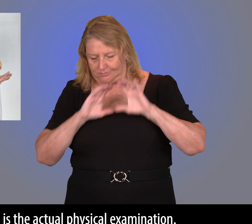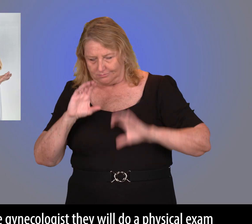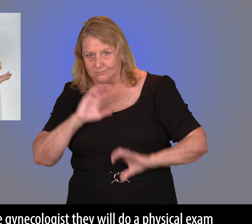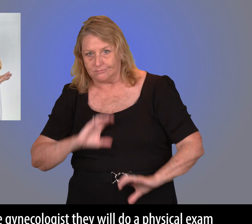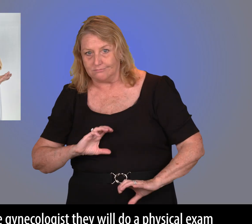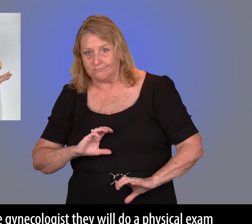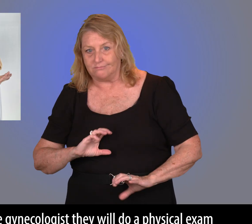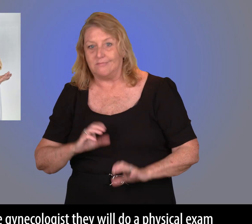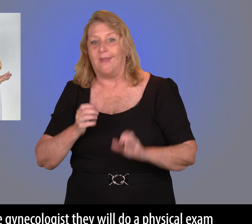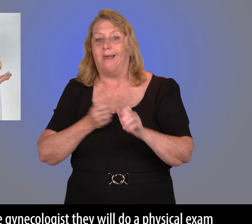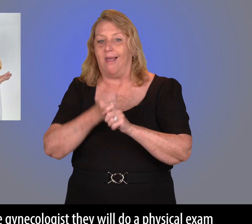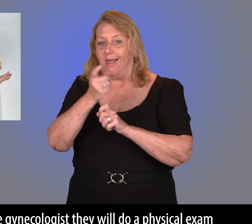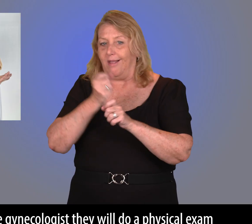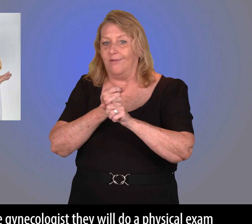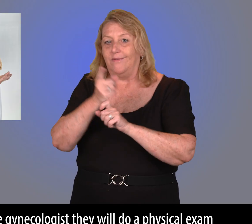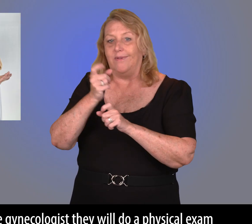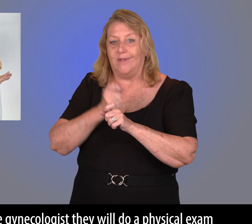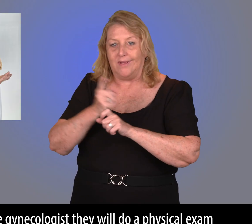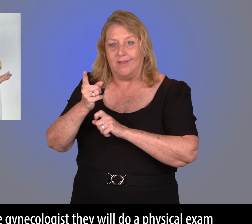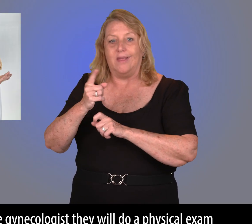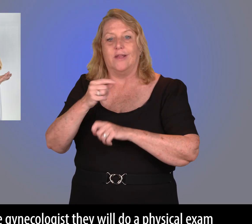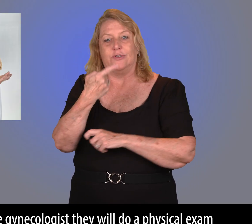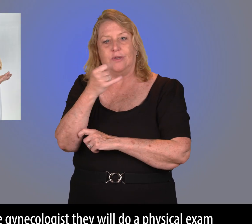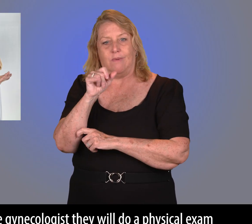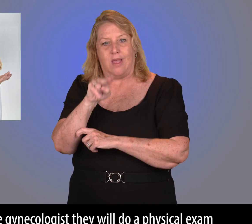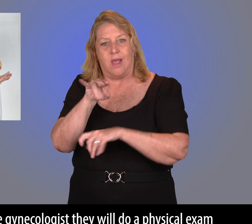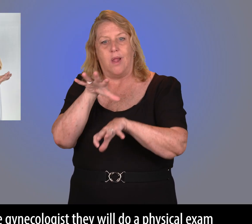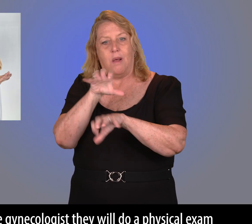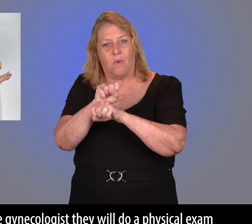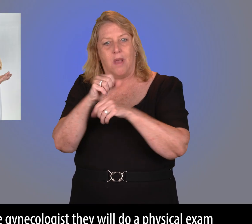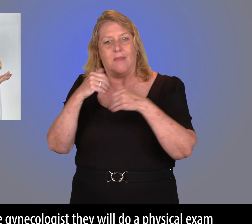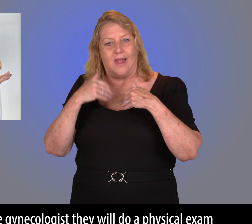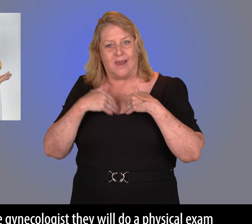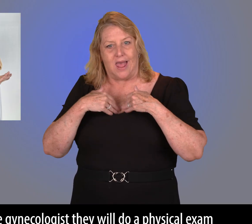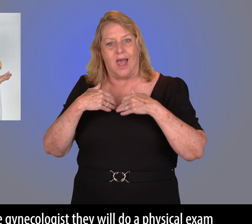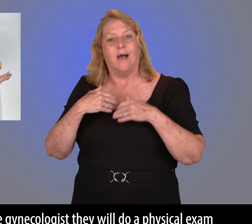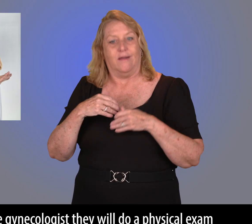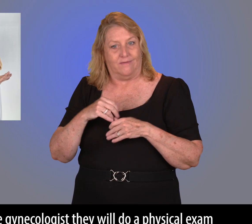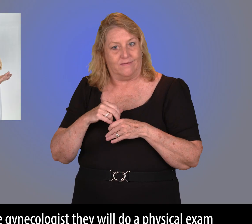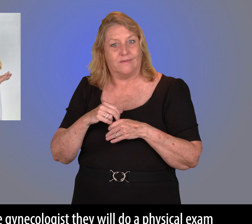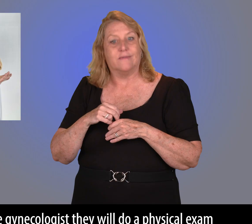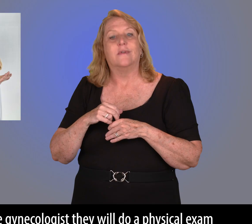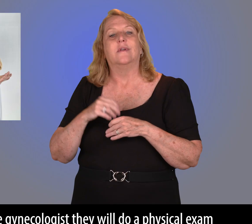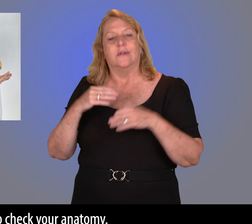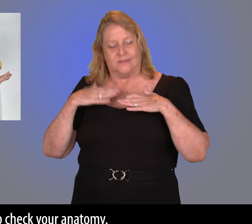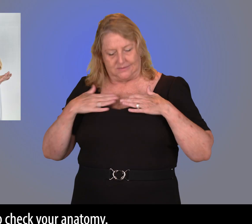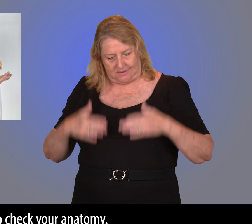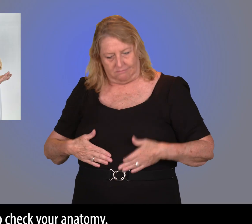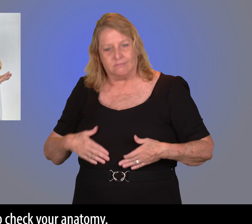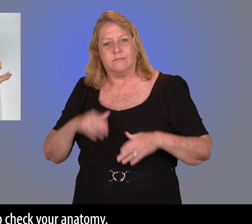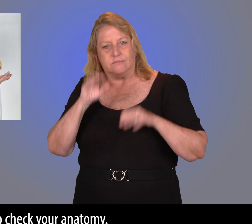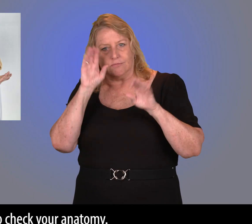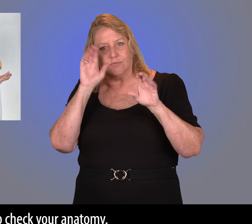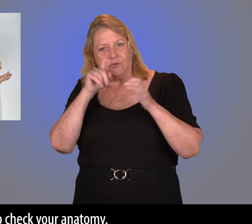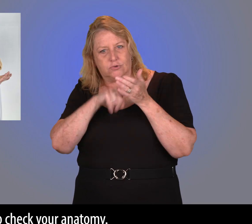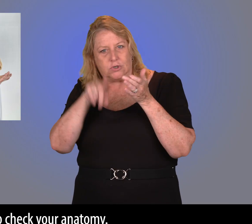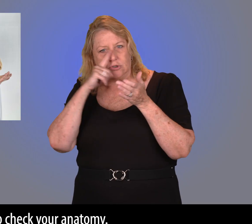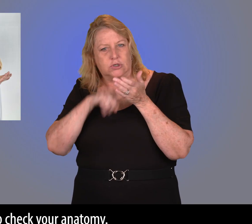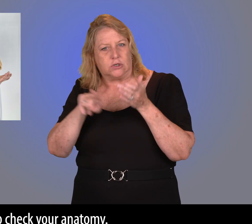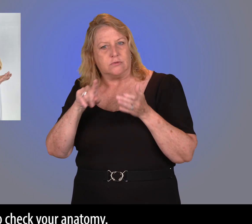Each time you visit the gynecologist, they will do a physical exam to check your anatomy.